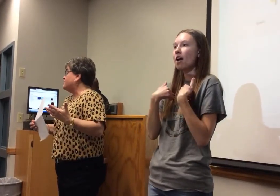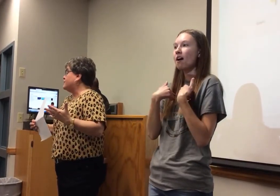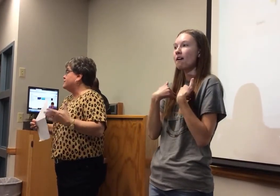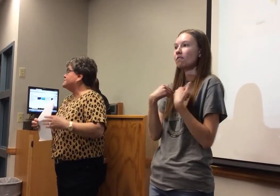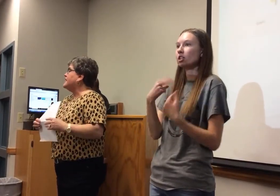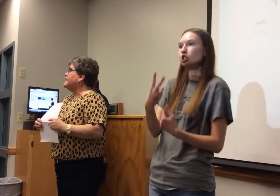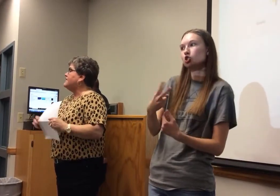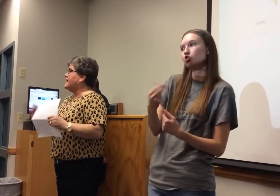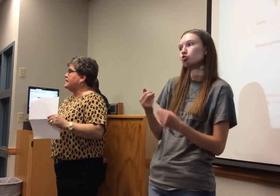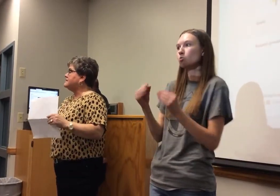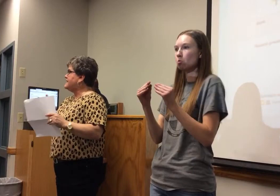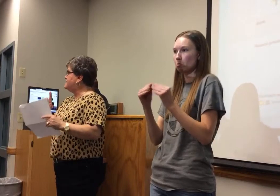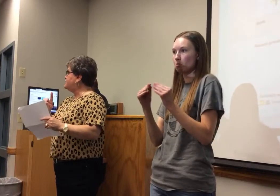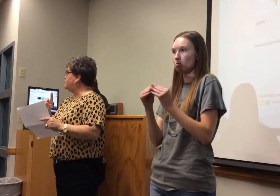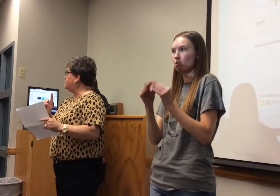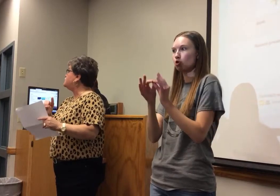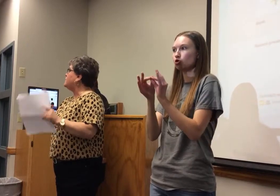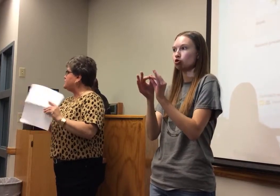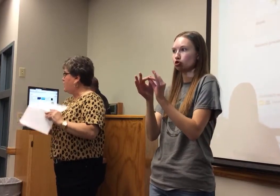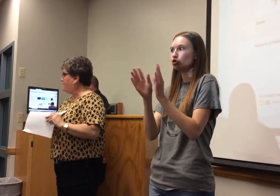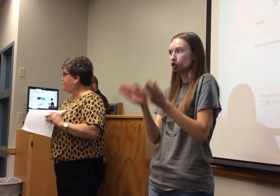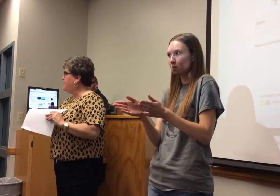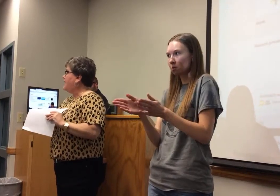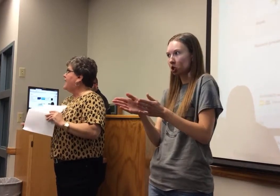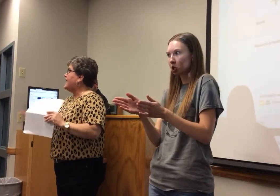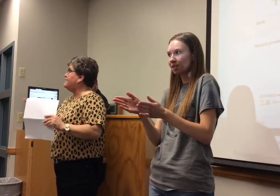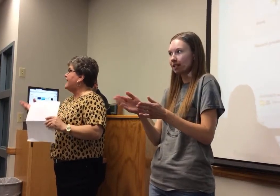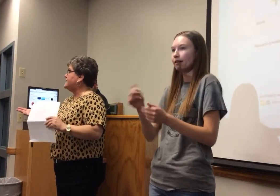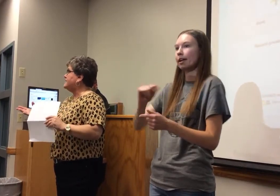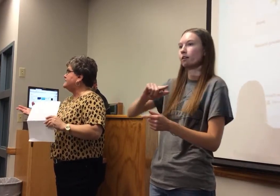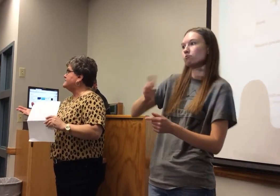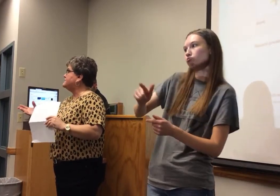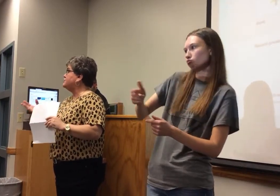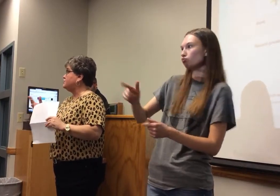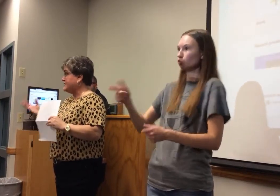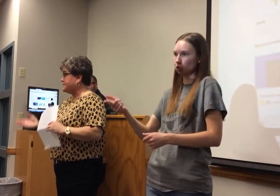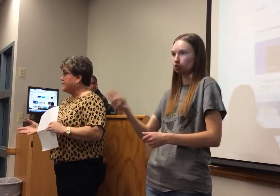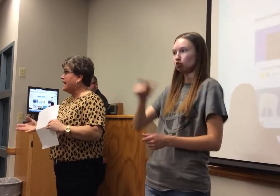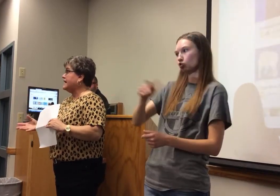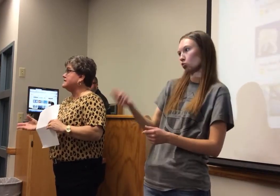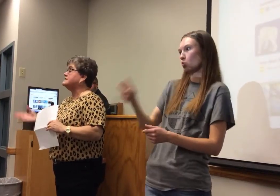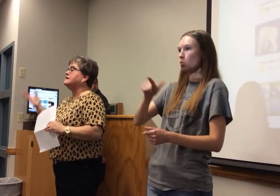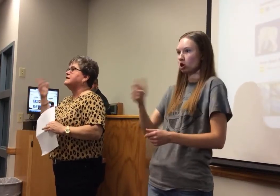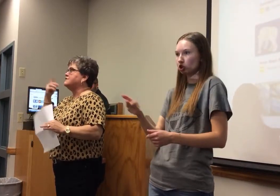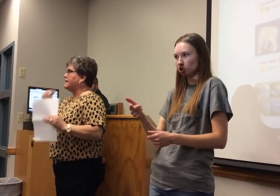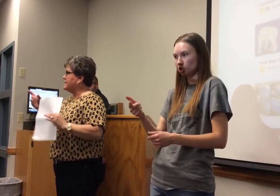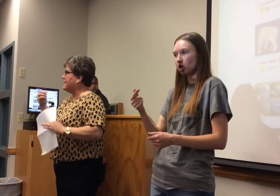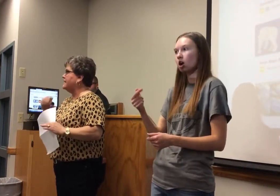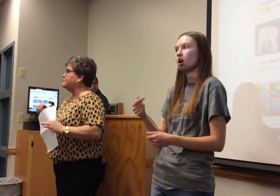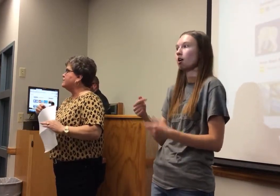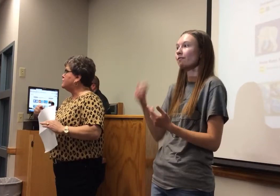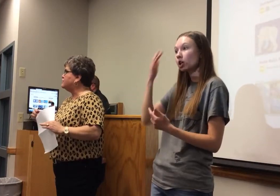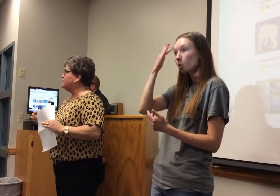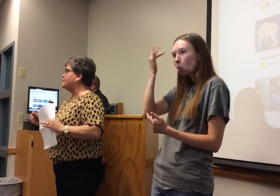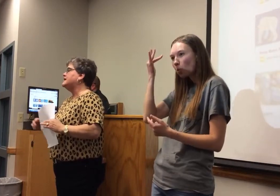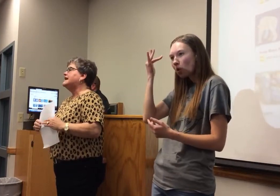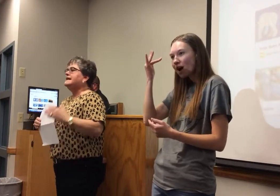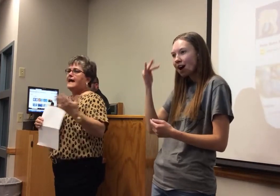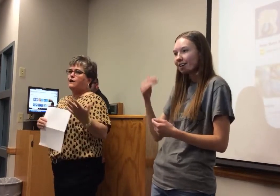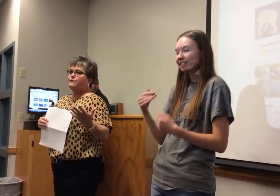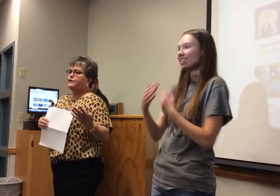more interpreters, they tend to switch off, and that is to rest their hands so they can kind of